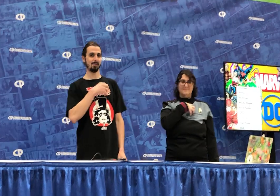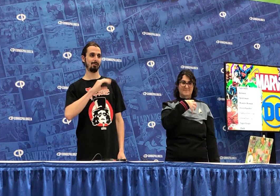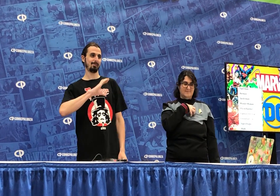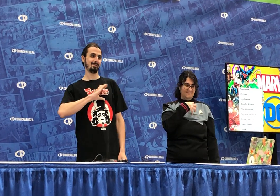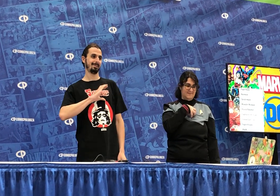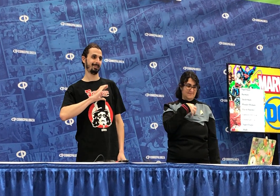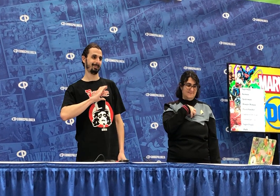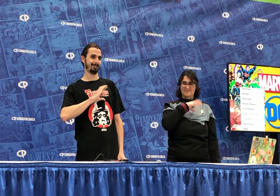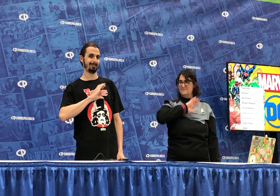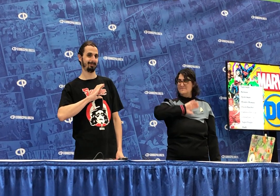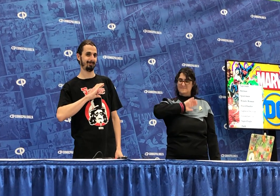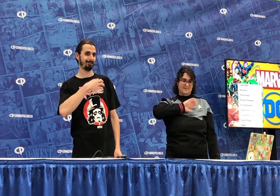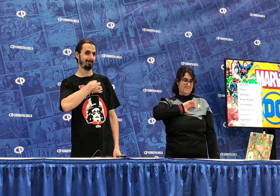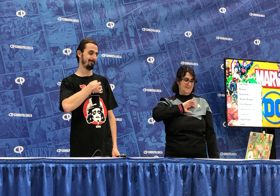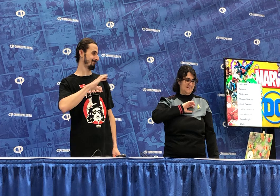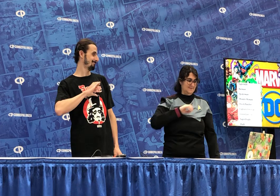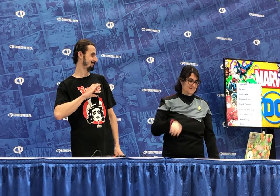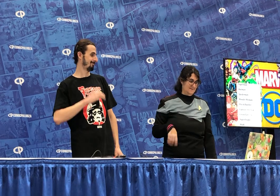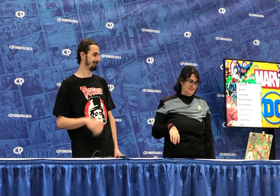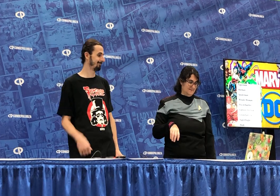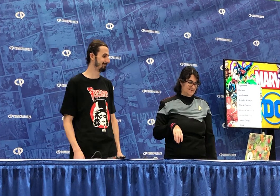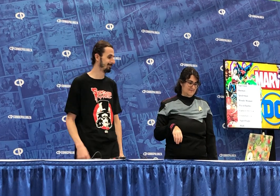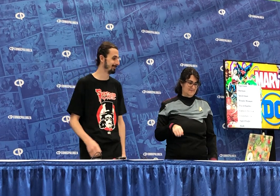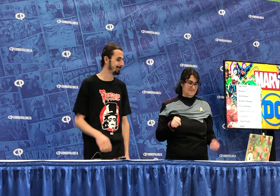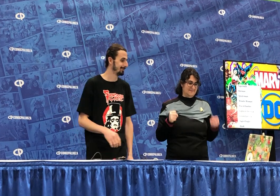Iron Man, or like this, Iron Man.